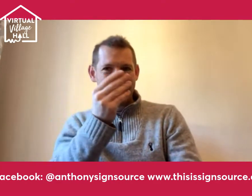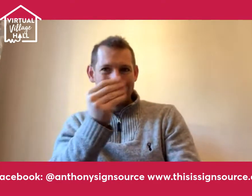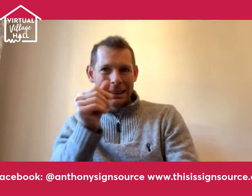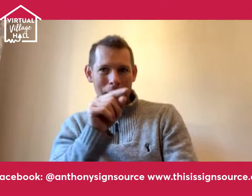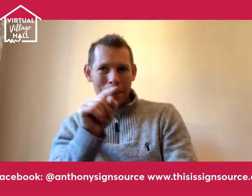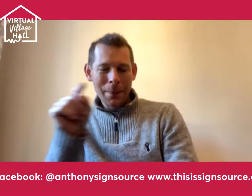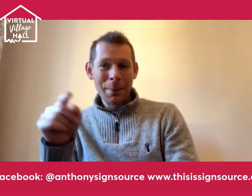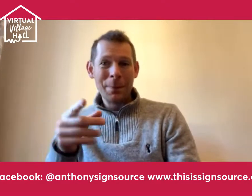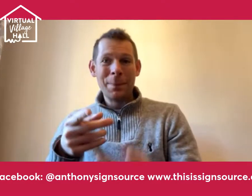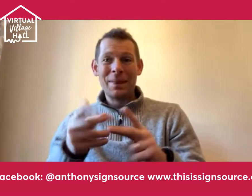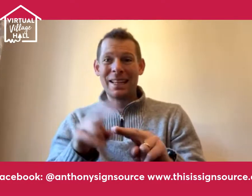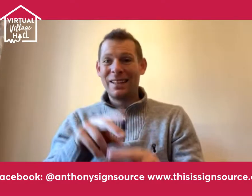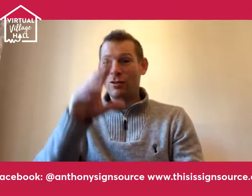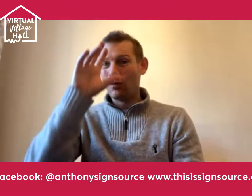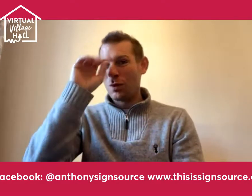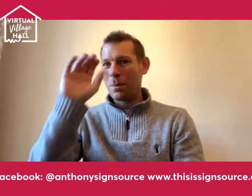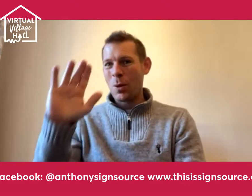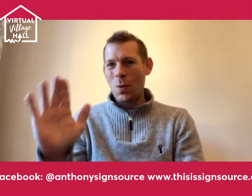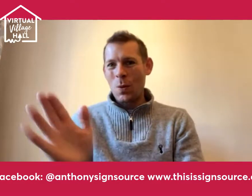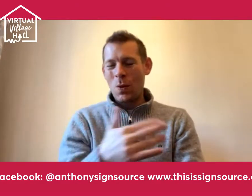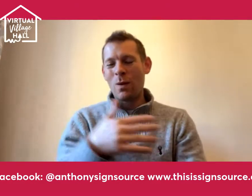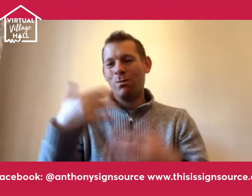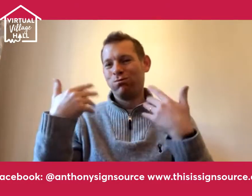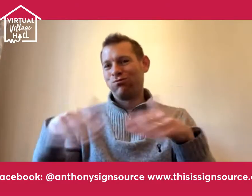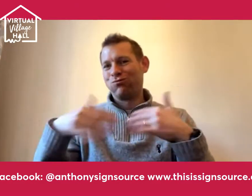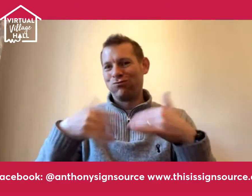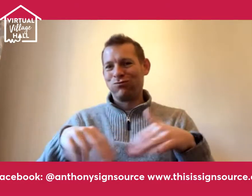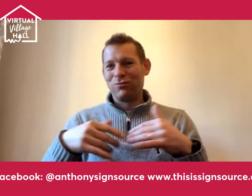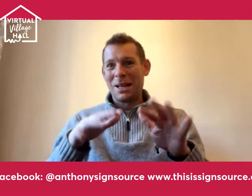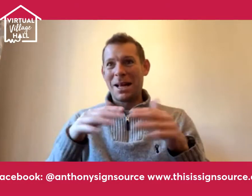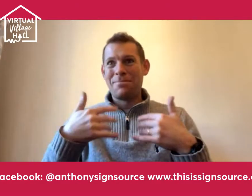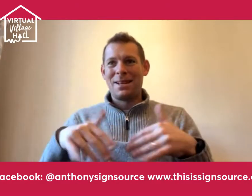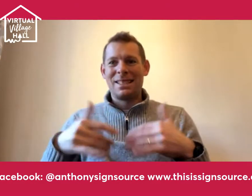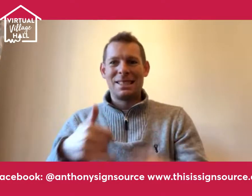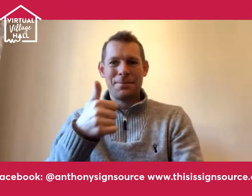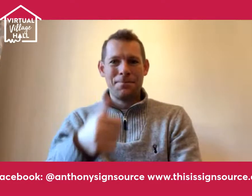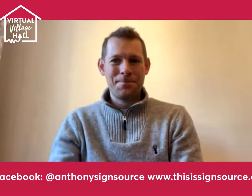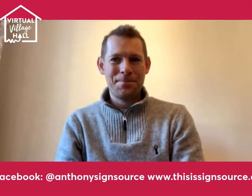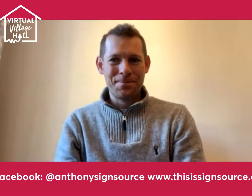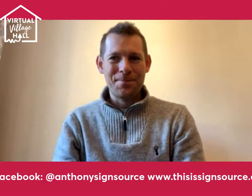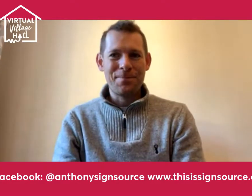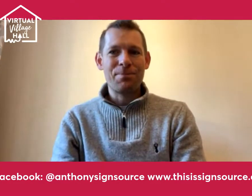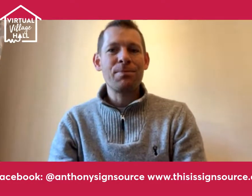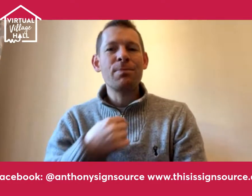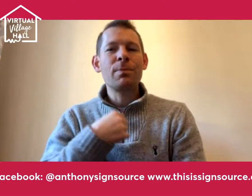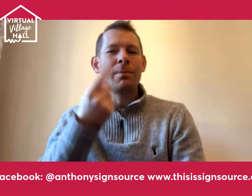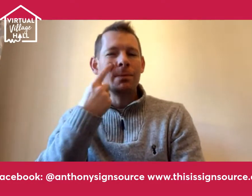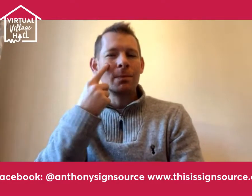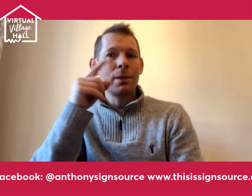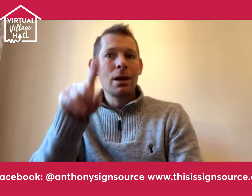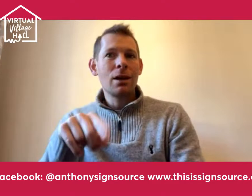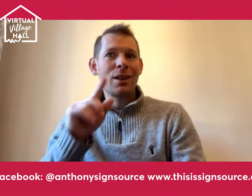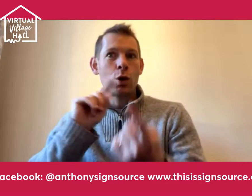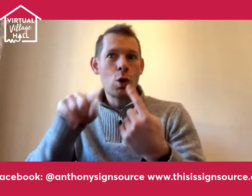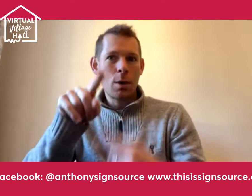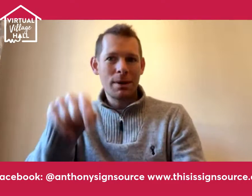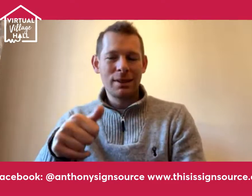So hopefully you remembered some of those words that we learned last week. And if you remember them all, even better. That's amazing. Absolutely amazing. Let me just